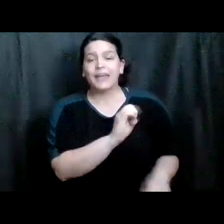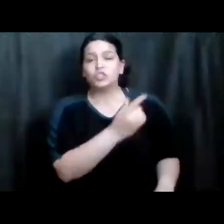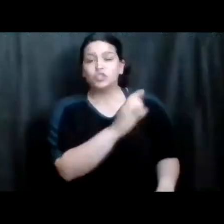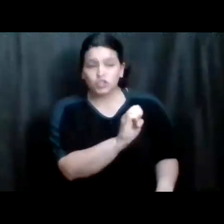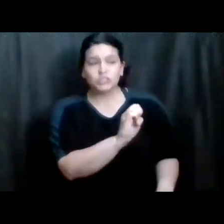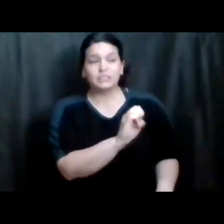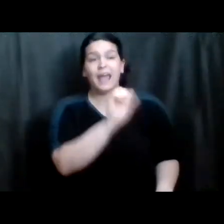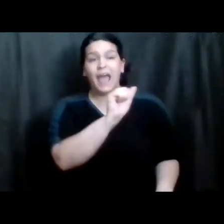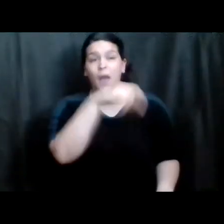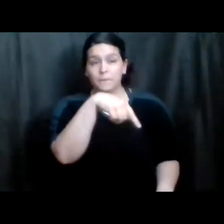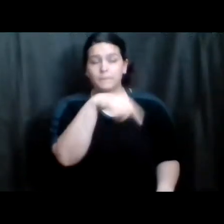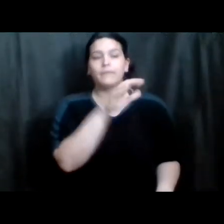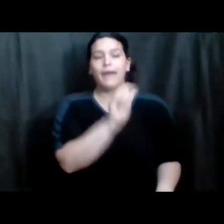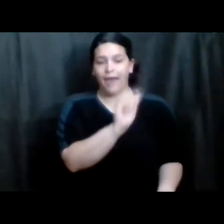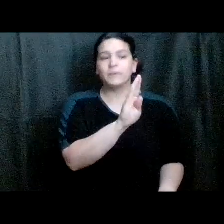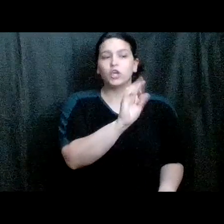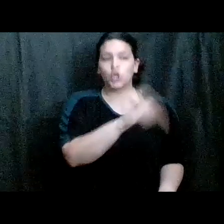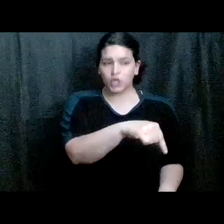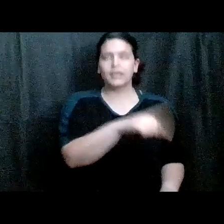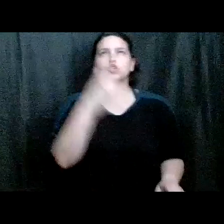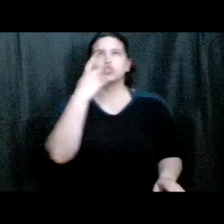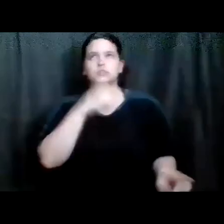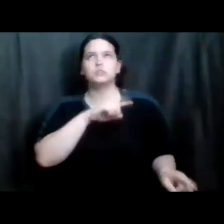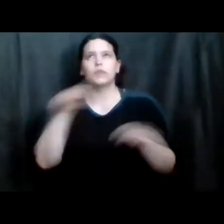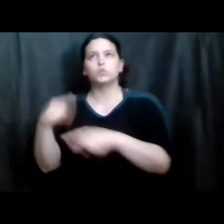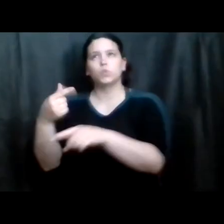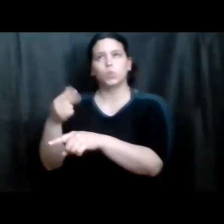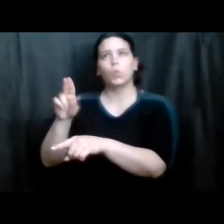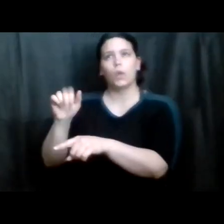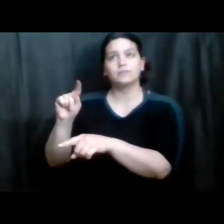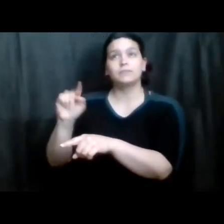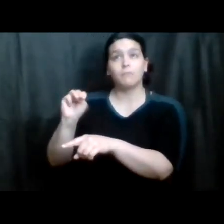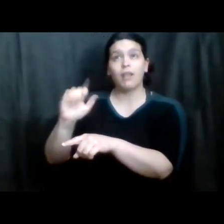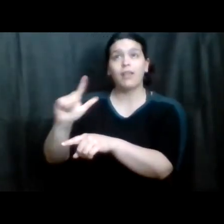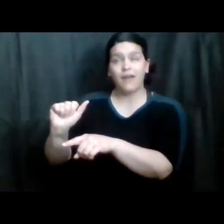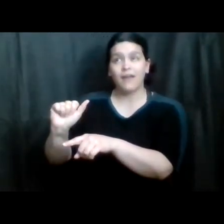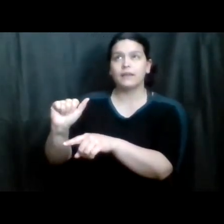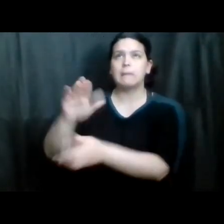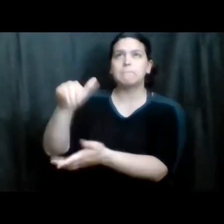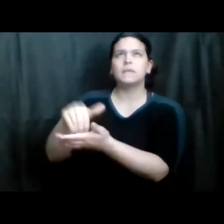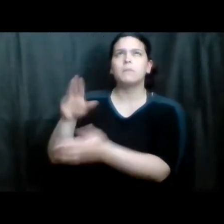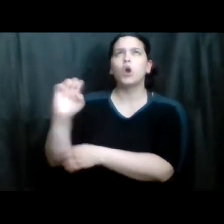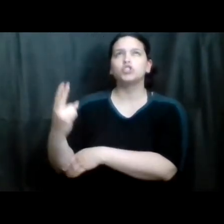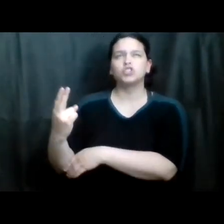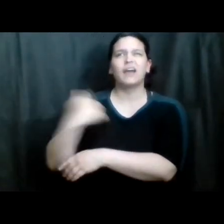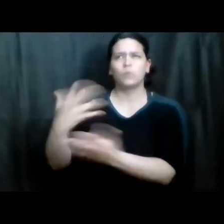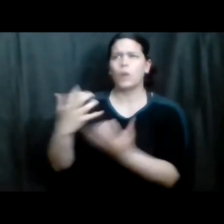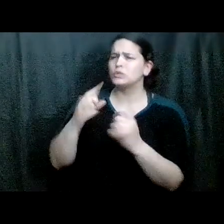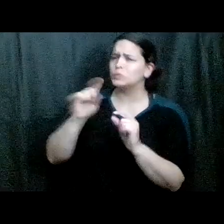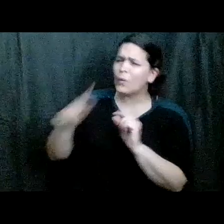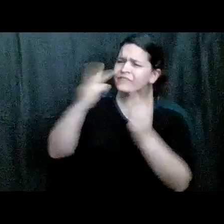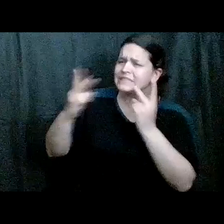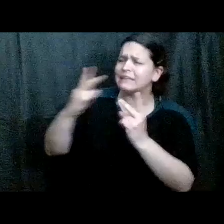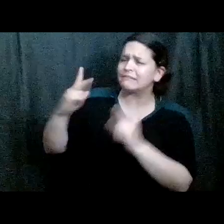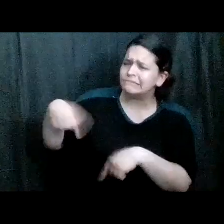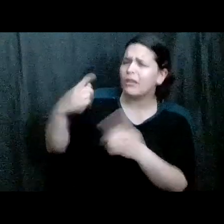to Guatemala mid-March, where I had been wanting to go since we first met with them about 10 years ago,